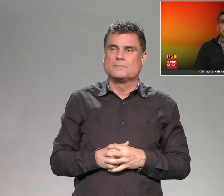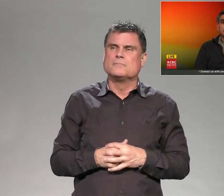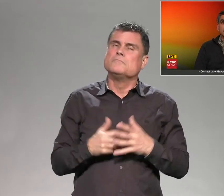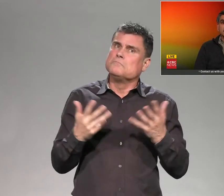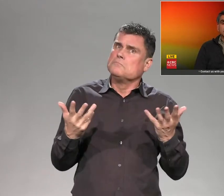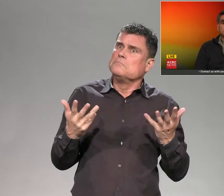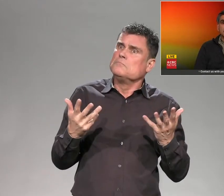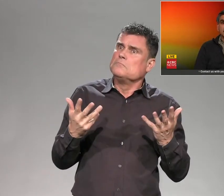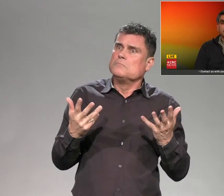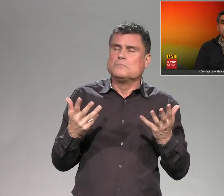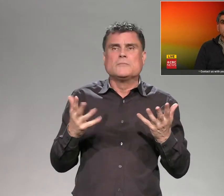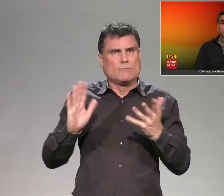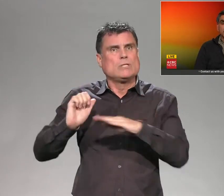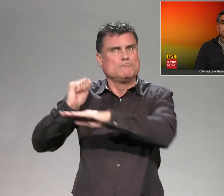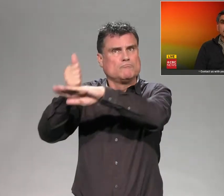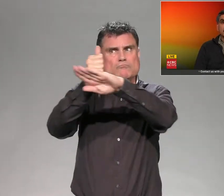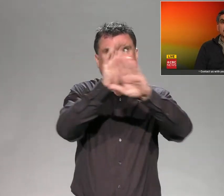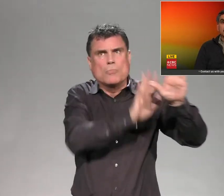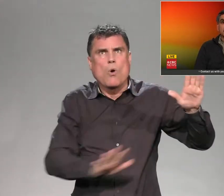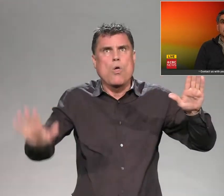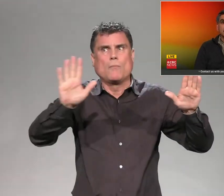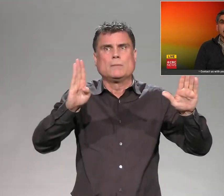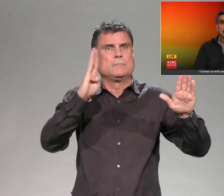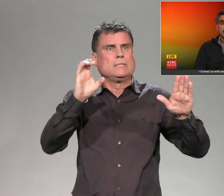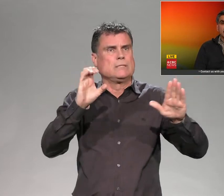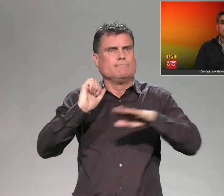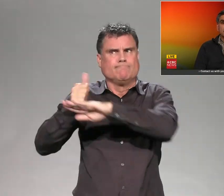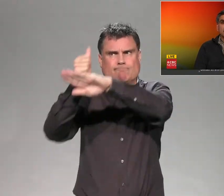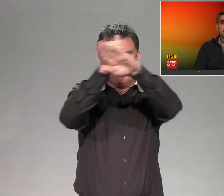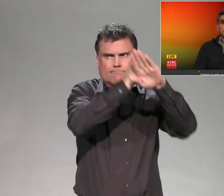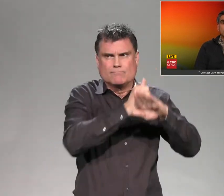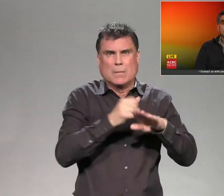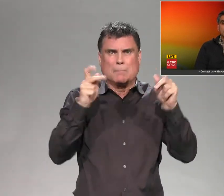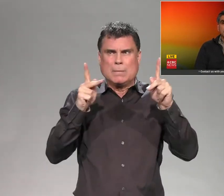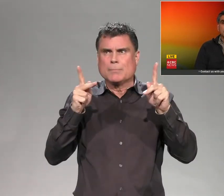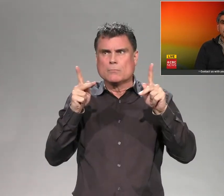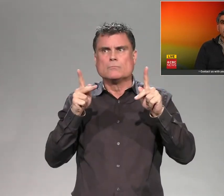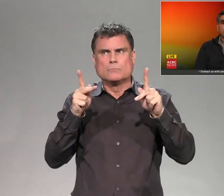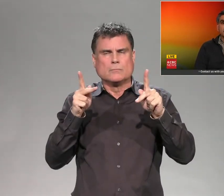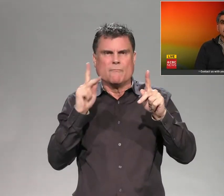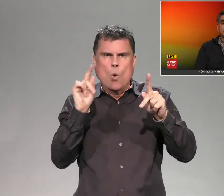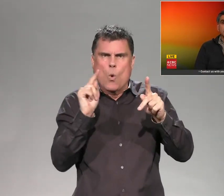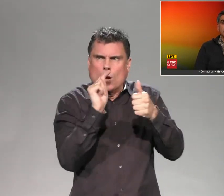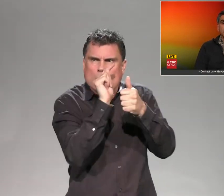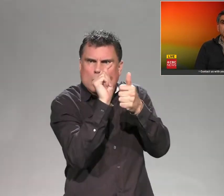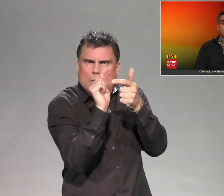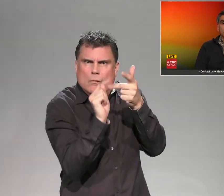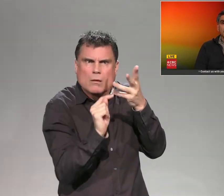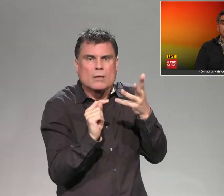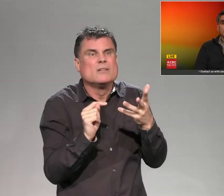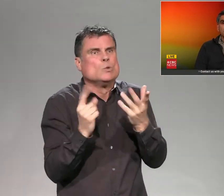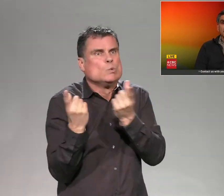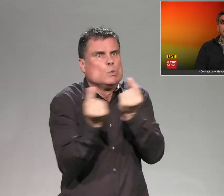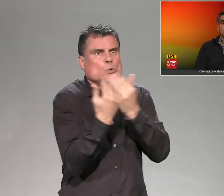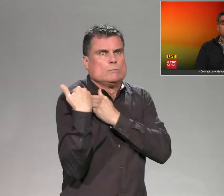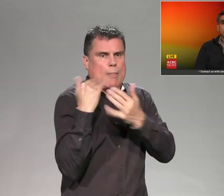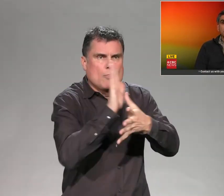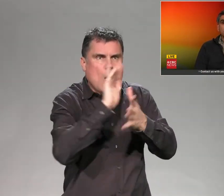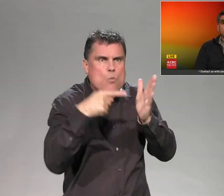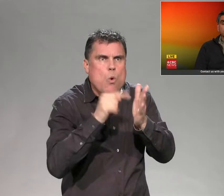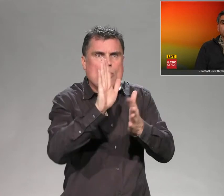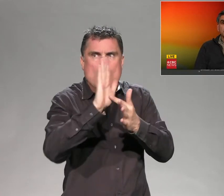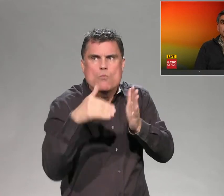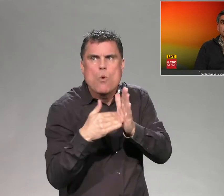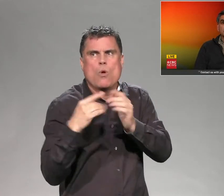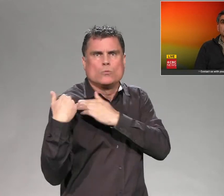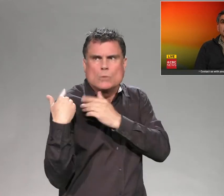need immunizers, you need people who are going to be greeting the people to come in, taking records, and then you need people to monitor them when they're waiting